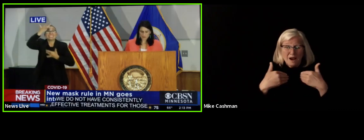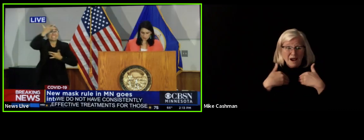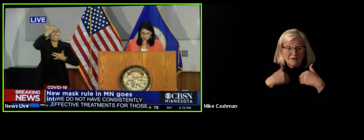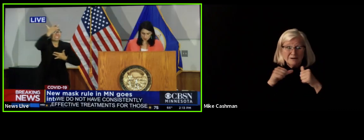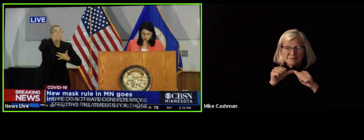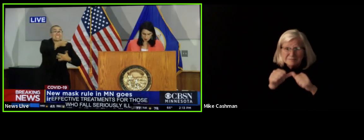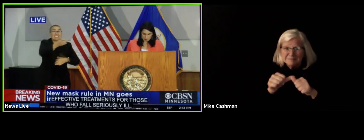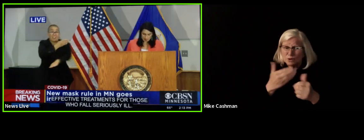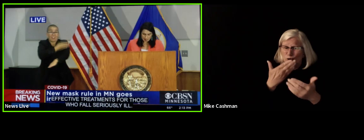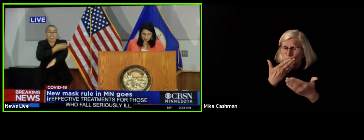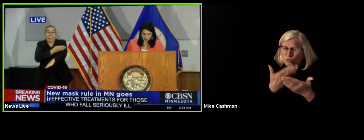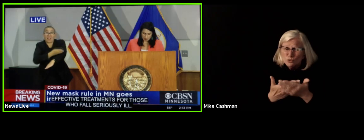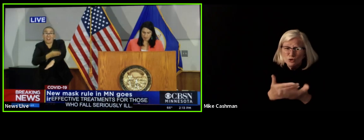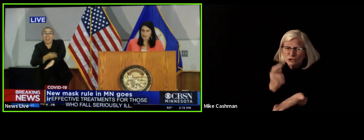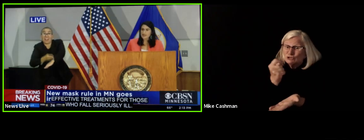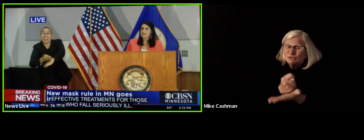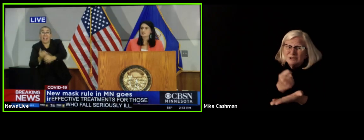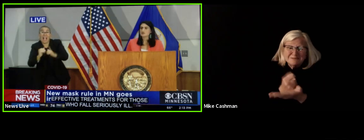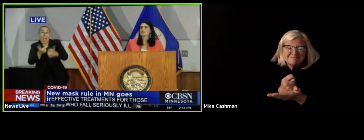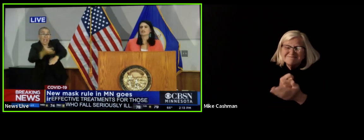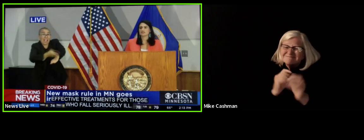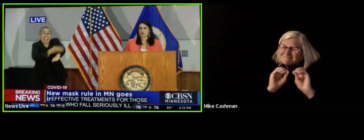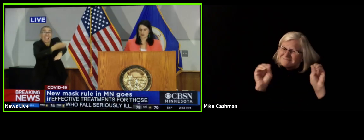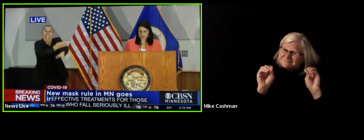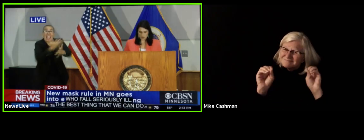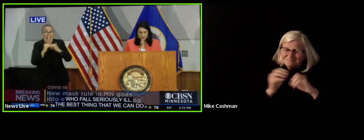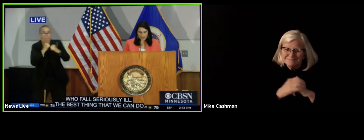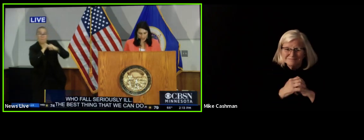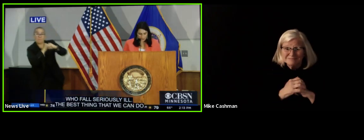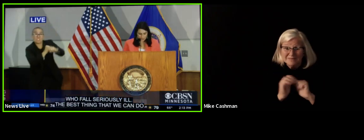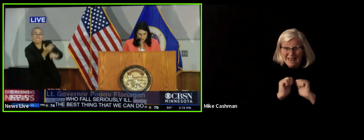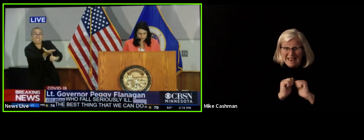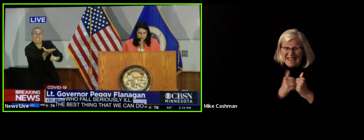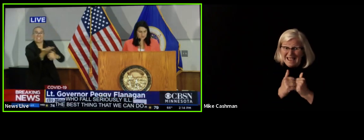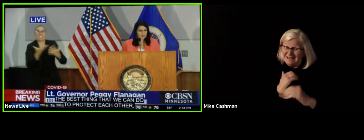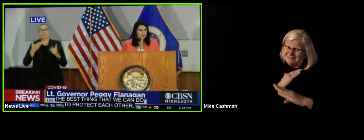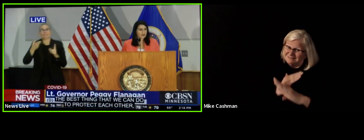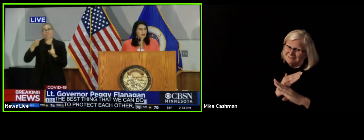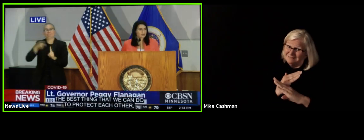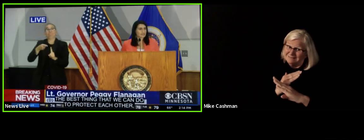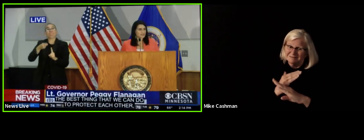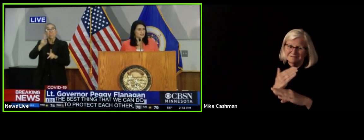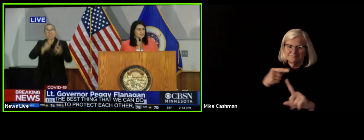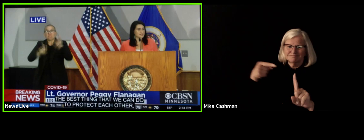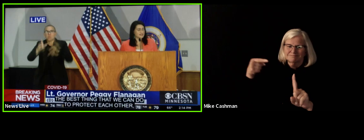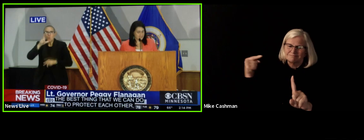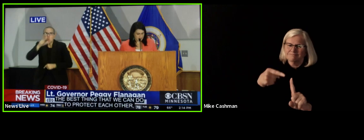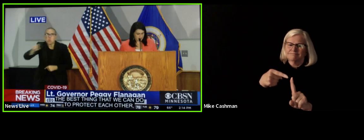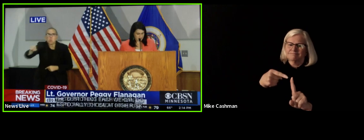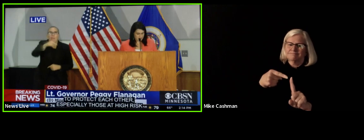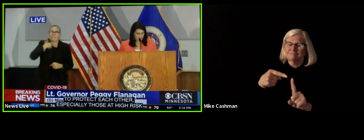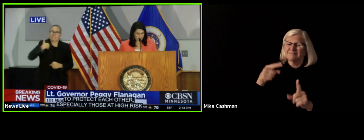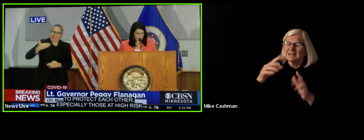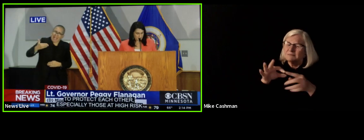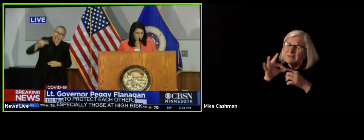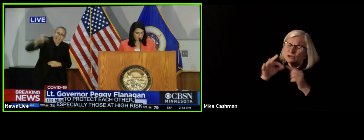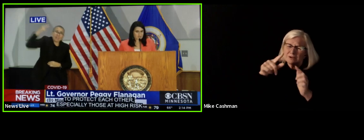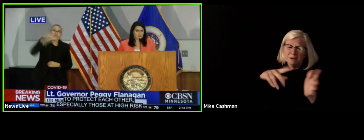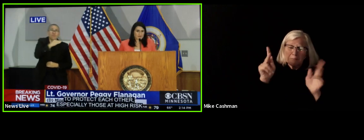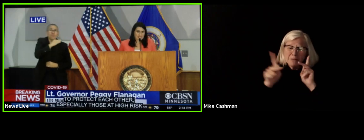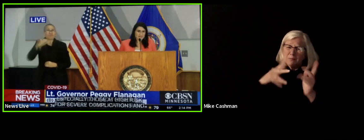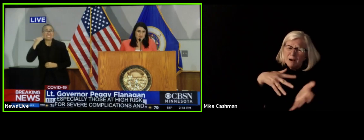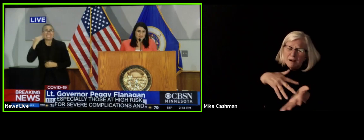that we can do to protect each other, especially those who are at high risk for severe complications and death,